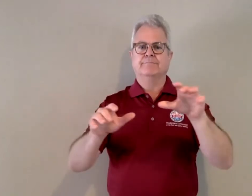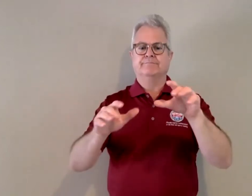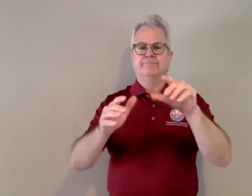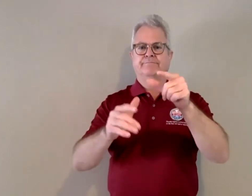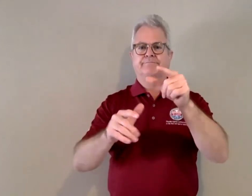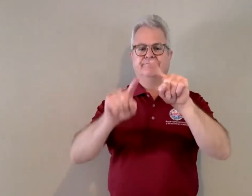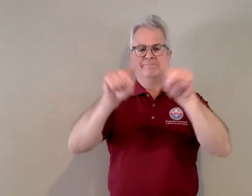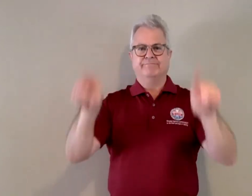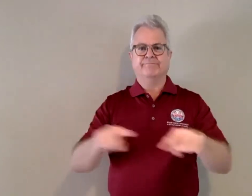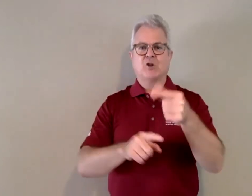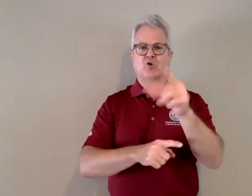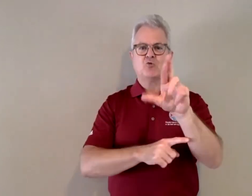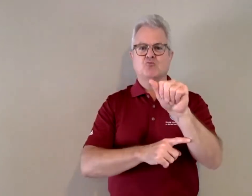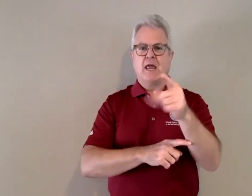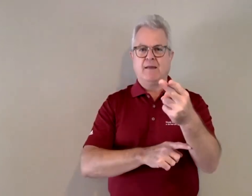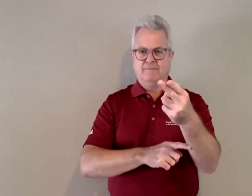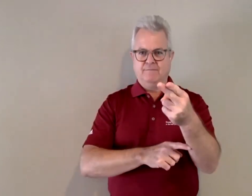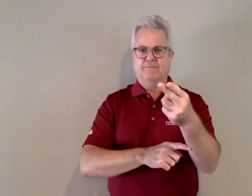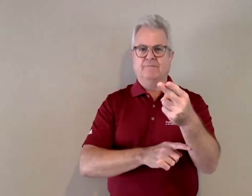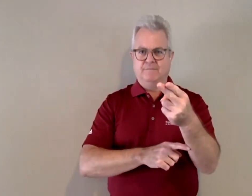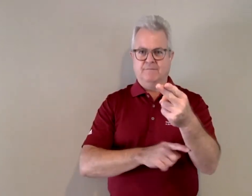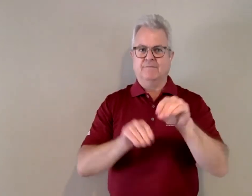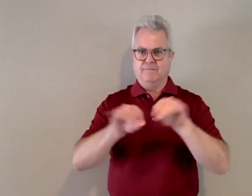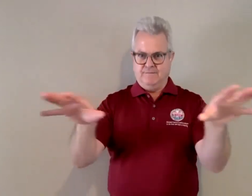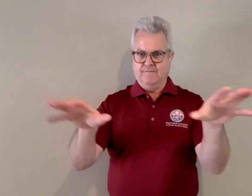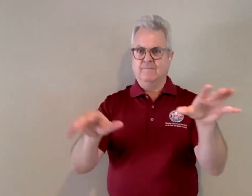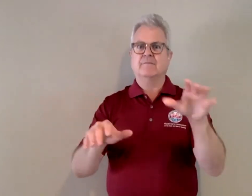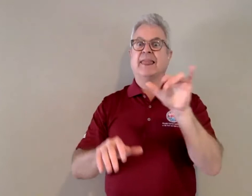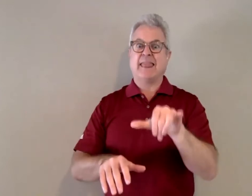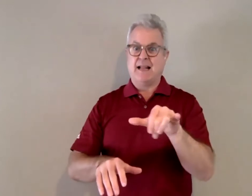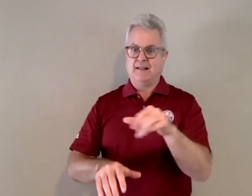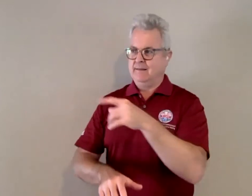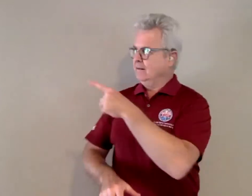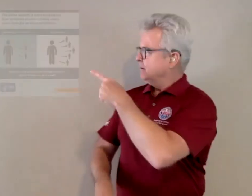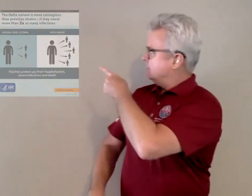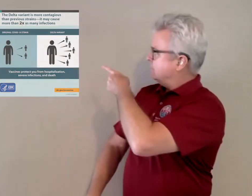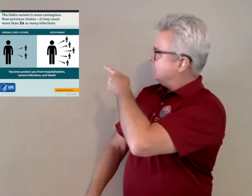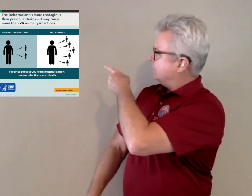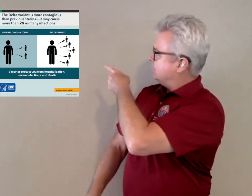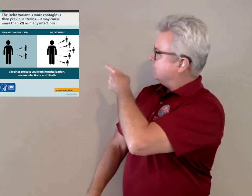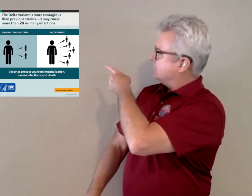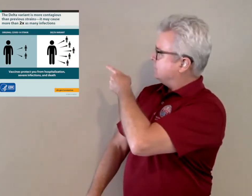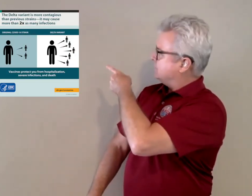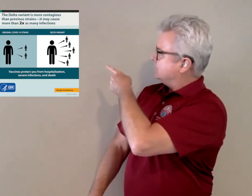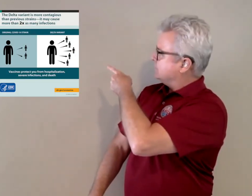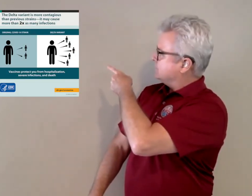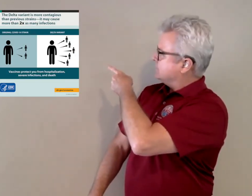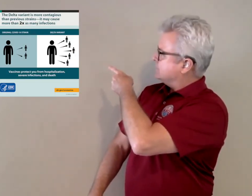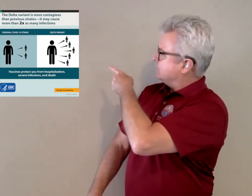You remember last month, there was a graph that was sent out. It looks like this.